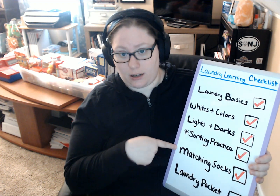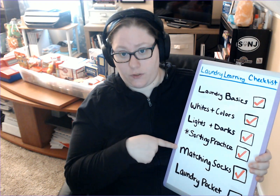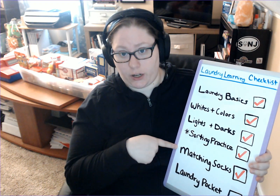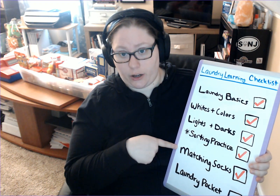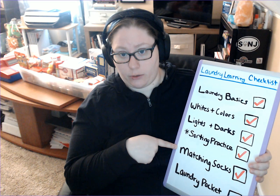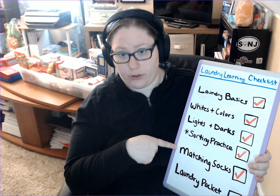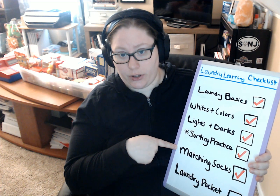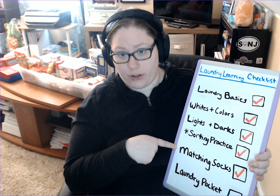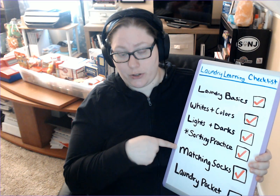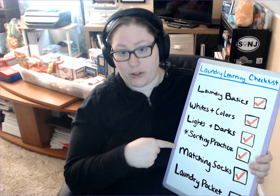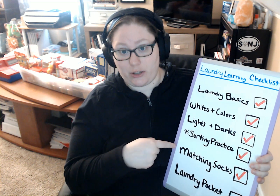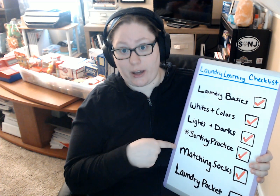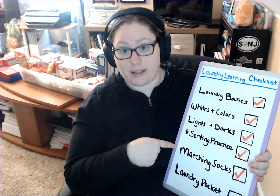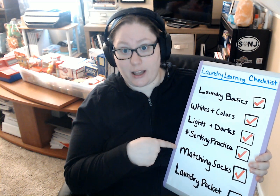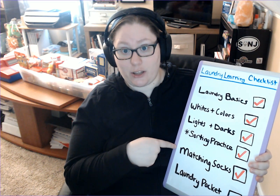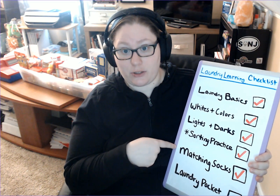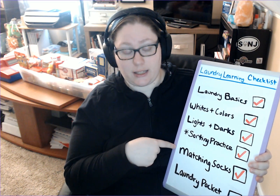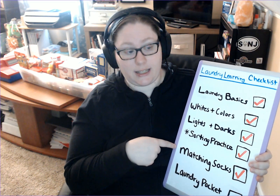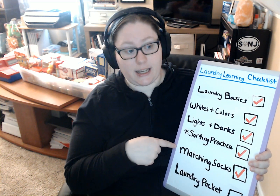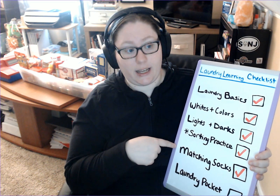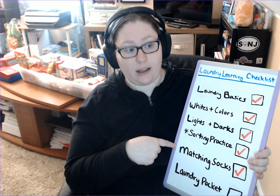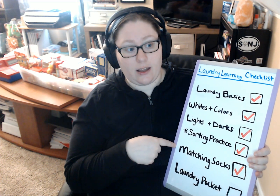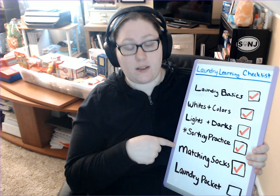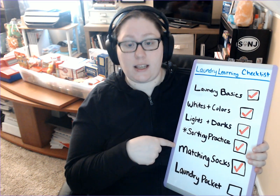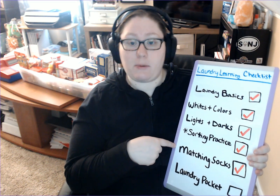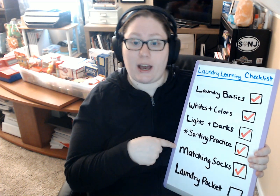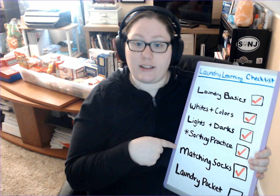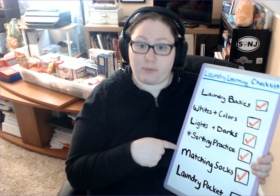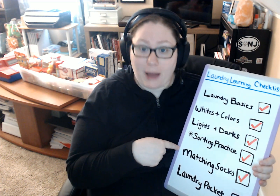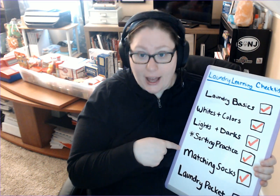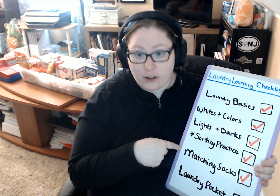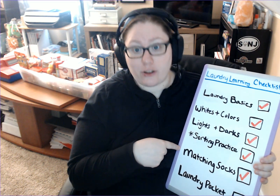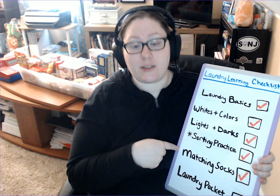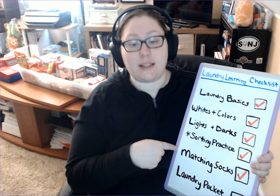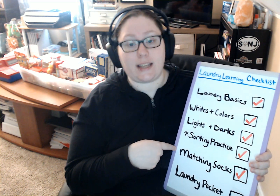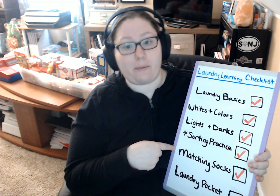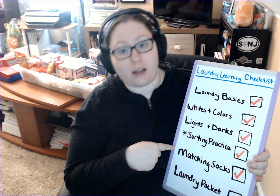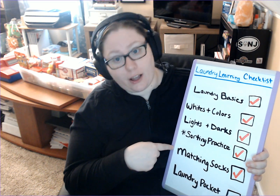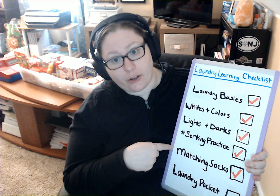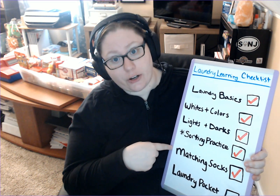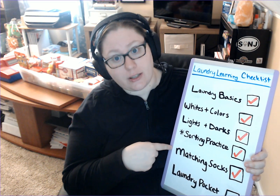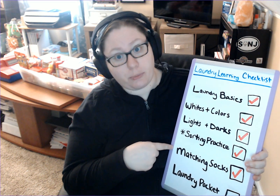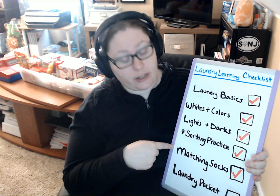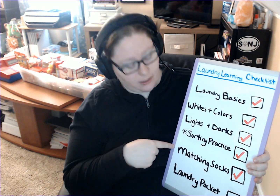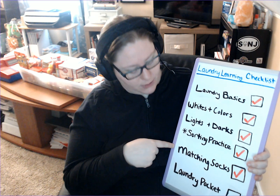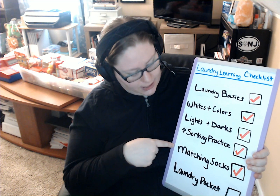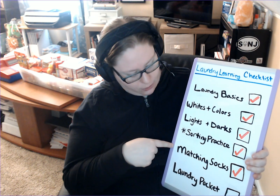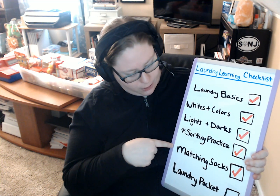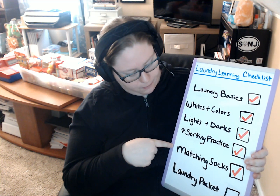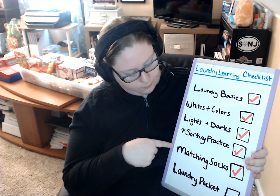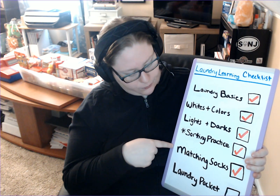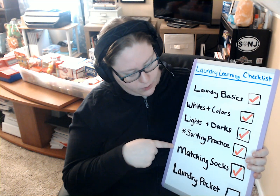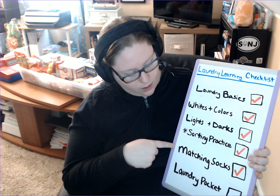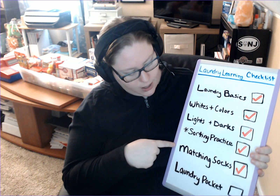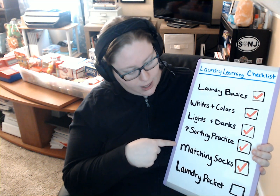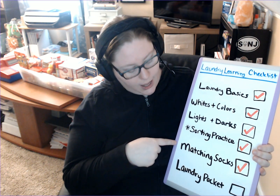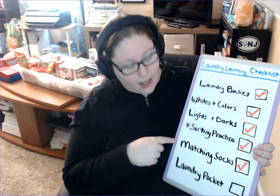video so that you guys can get used to seeing the same kinds of patterns, the same colors, and putting them together. And